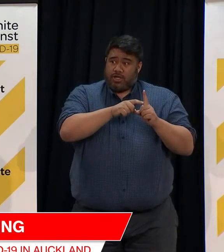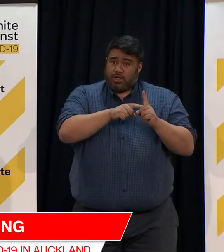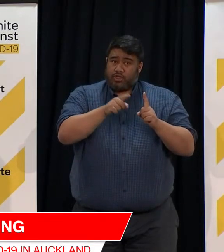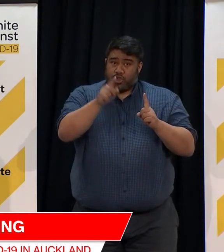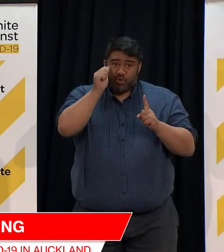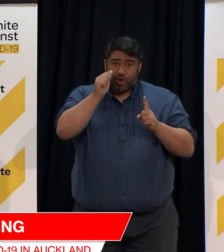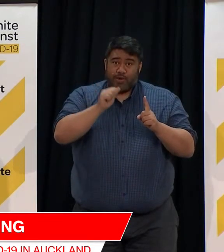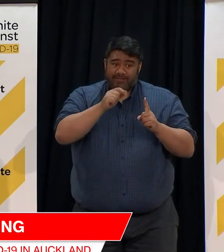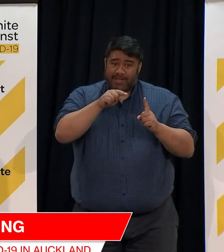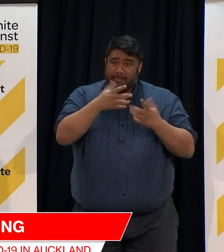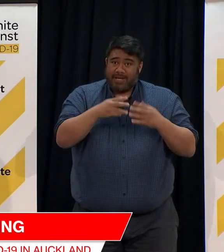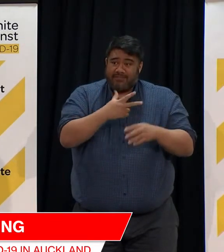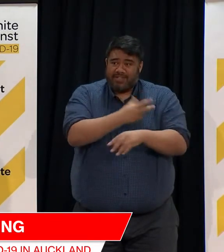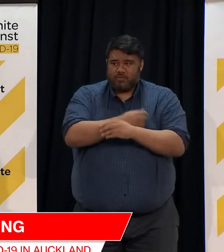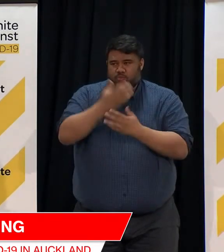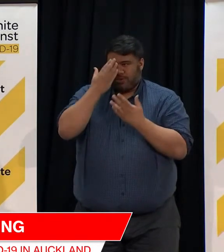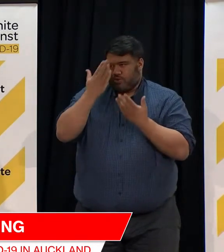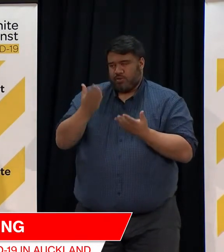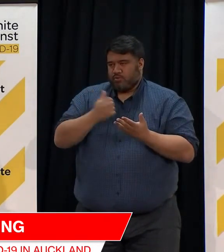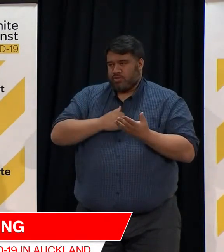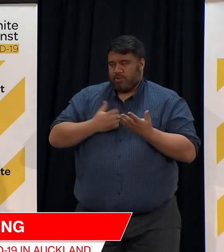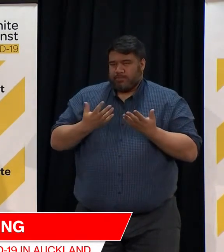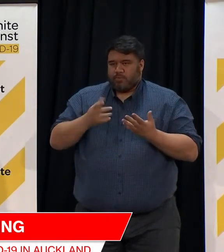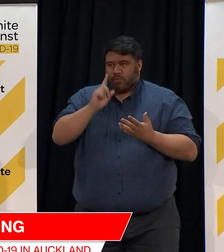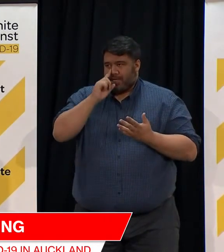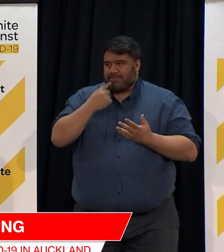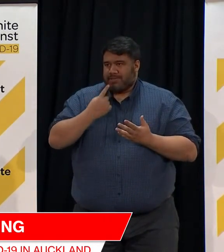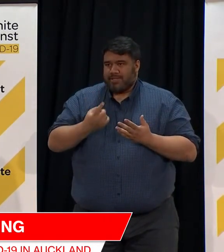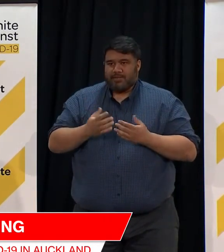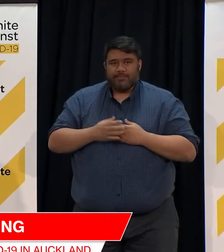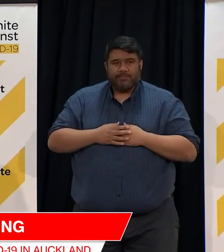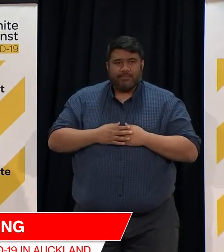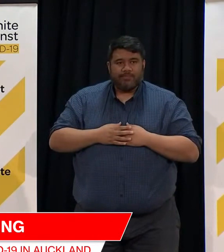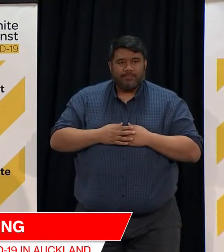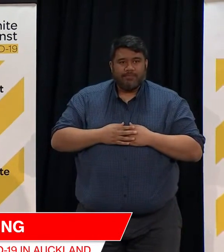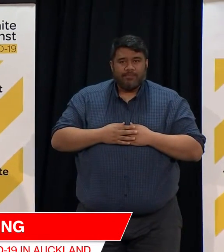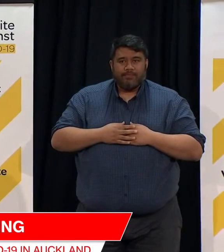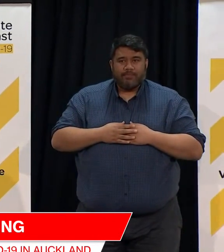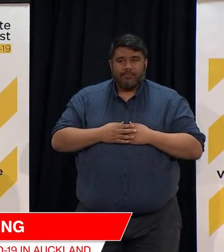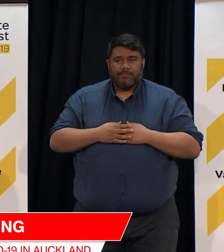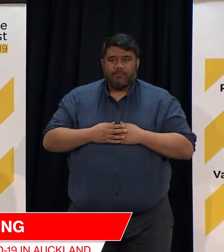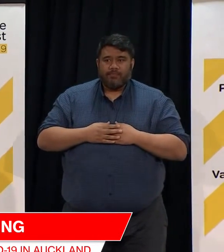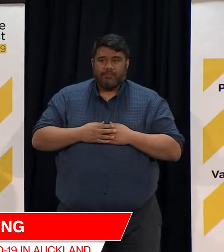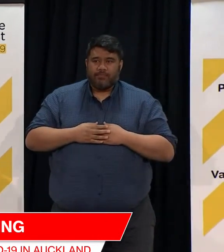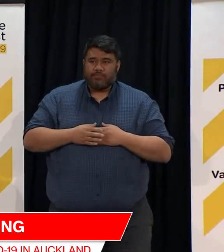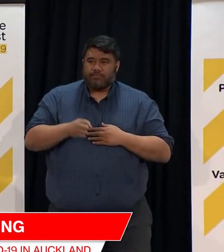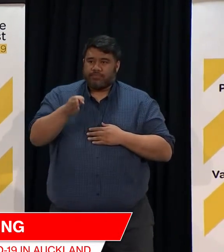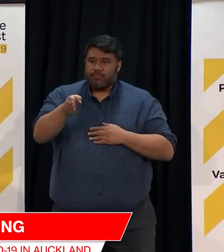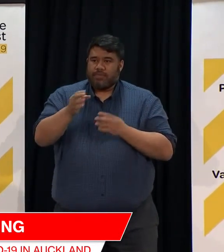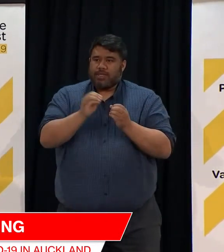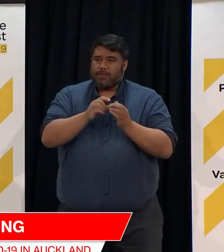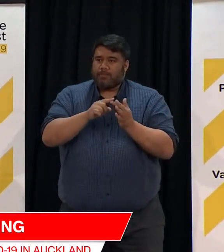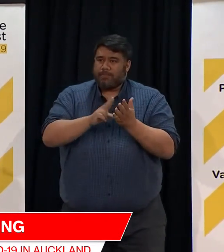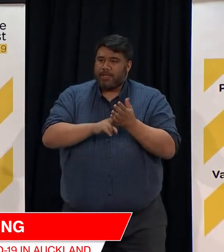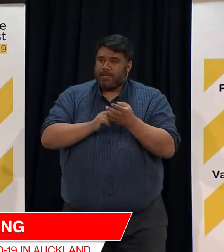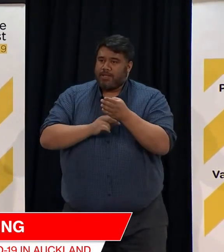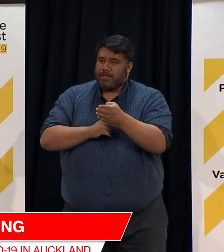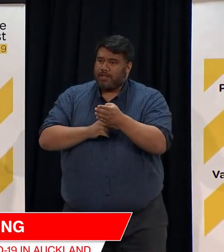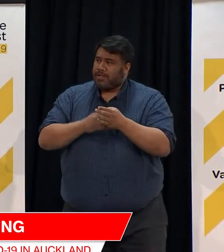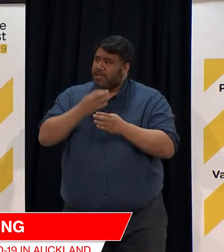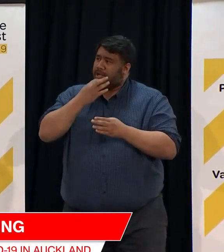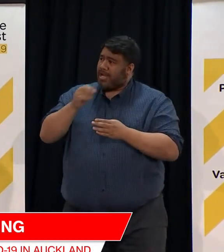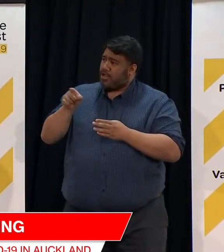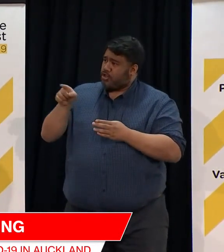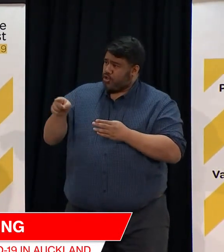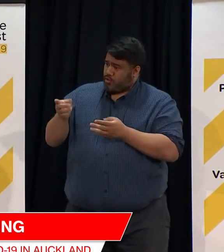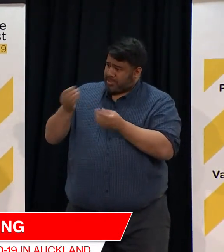individuals, though. I think that's I'll come back to Jenna and then to Ben. Oh, okay. Just on the vaccine, can we have those for the hospitalised